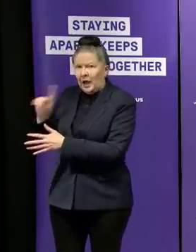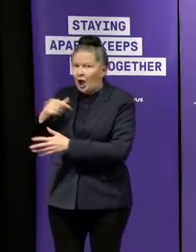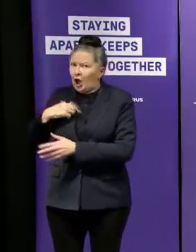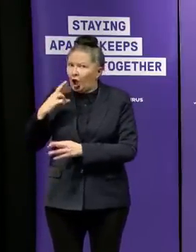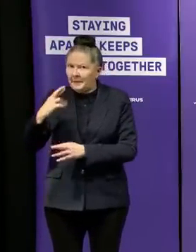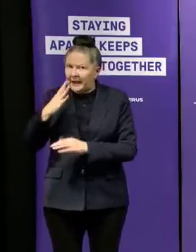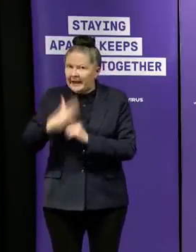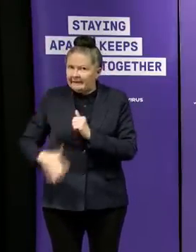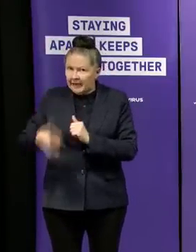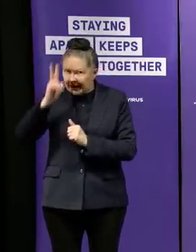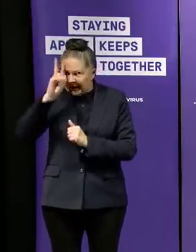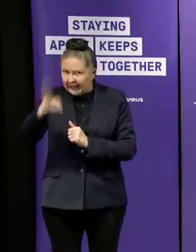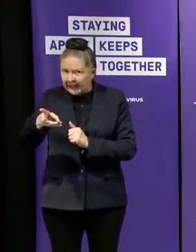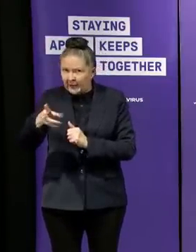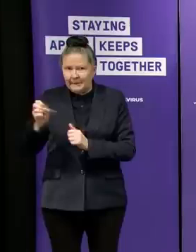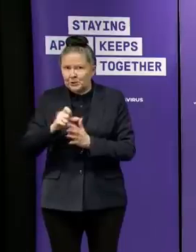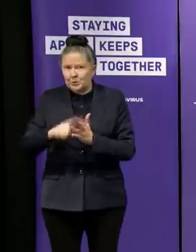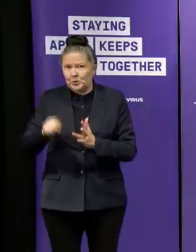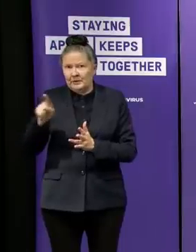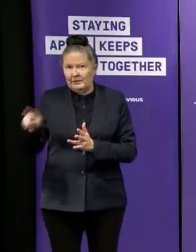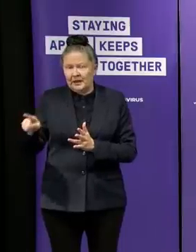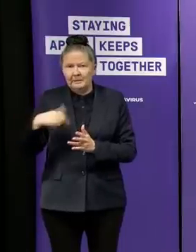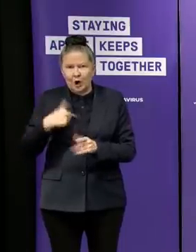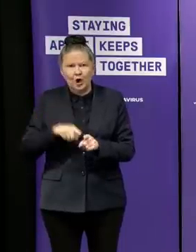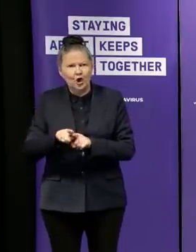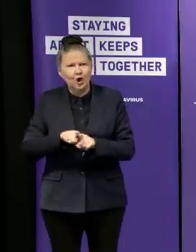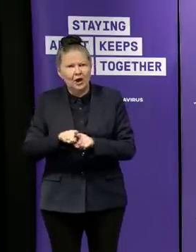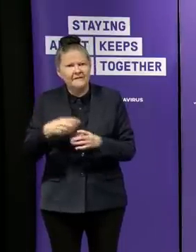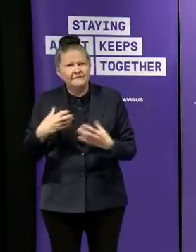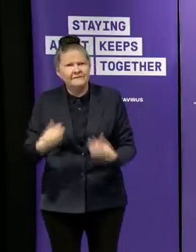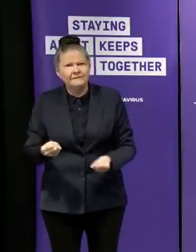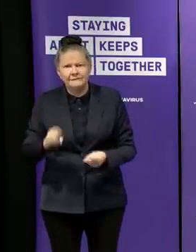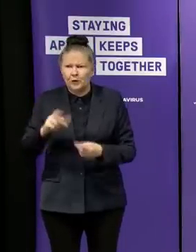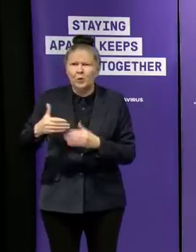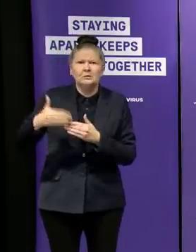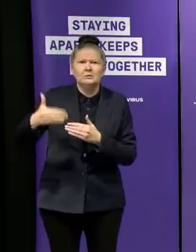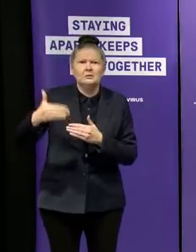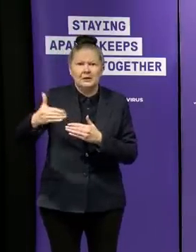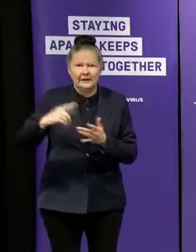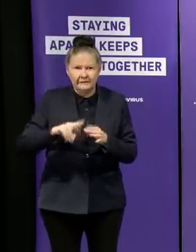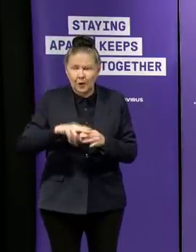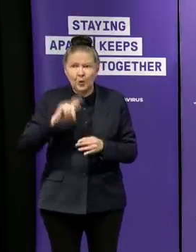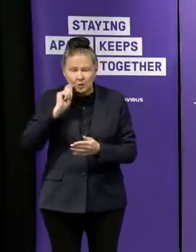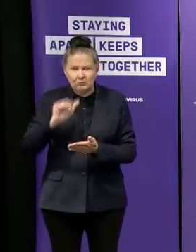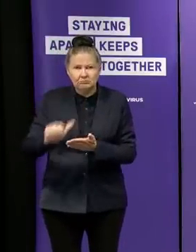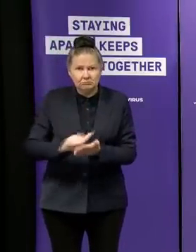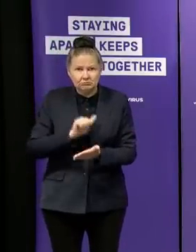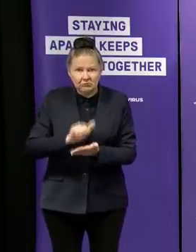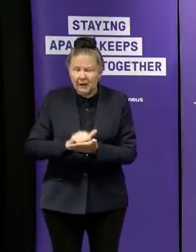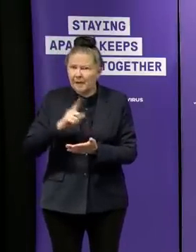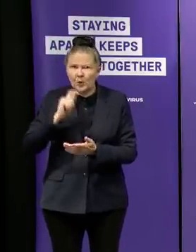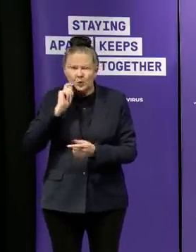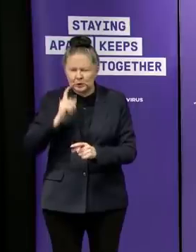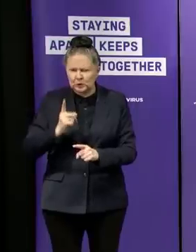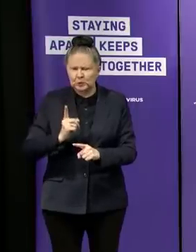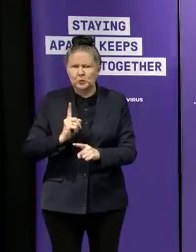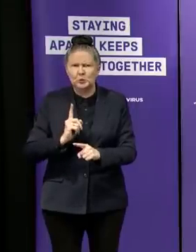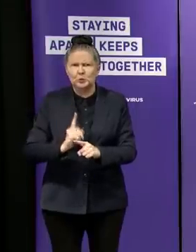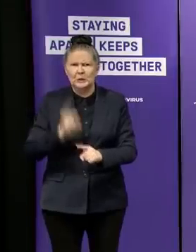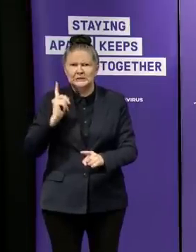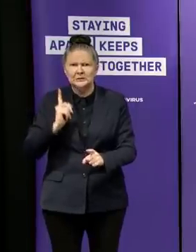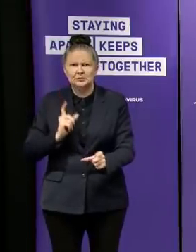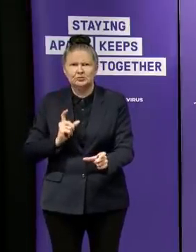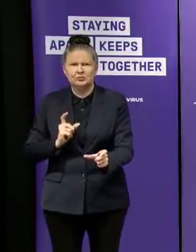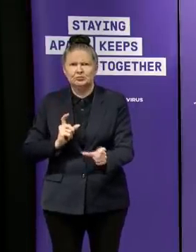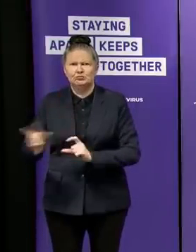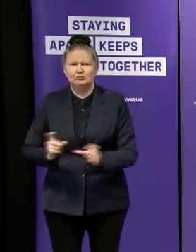we can't rule out, and in fact I'll be clear with everyone, there will be appropriate, and they will be aggressive in their nature, there